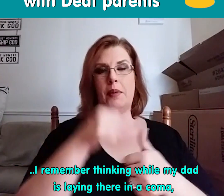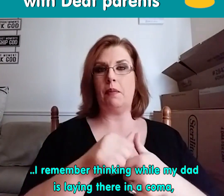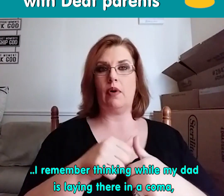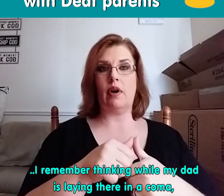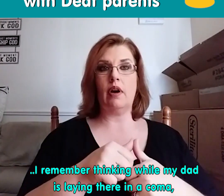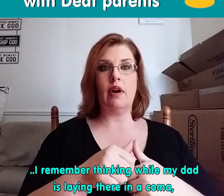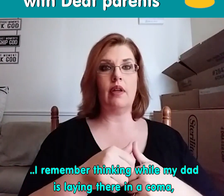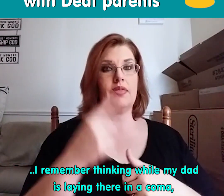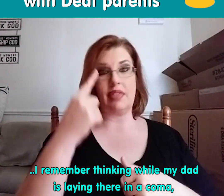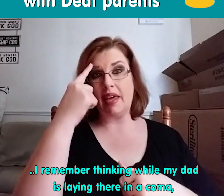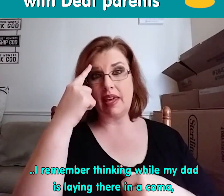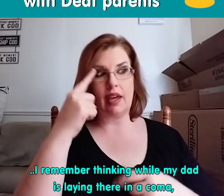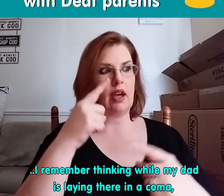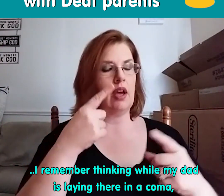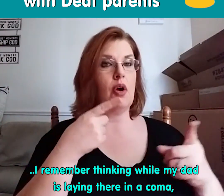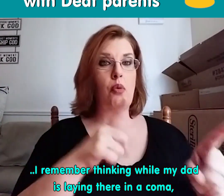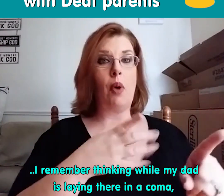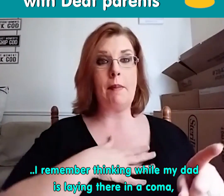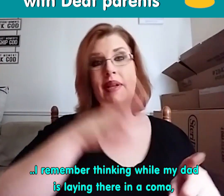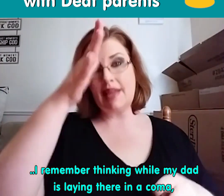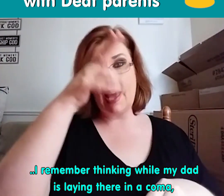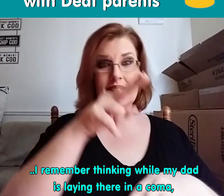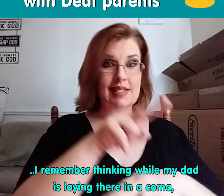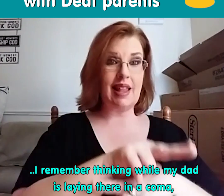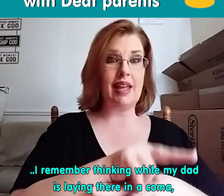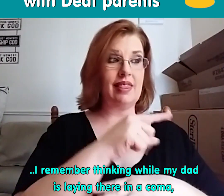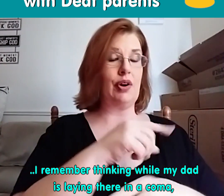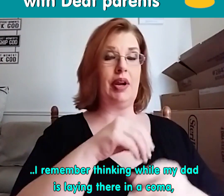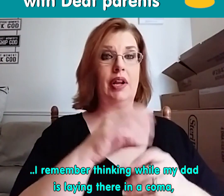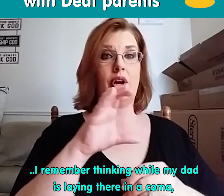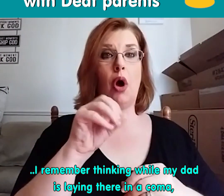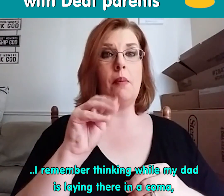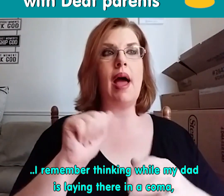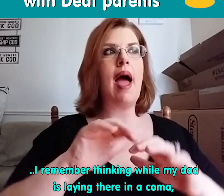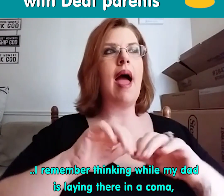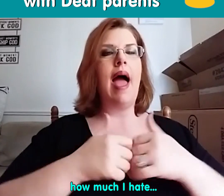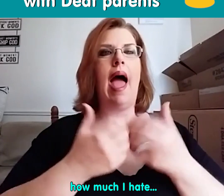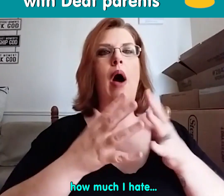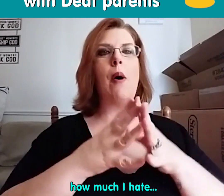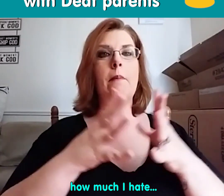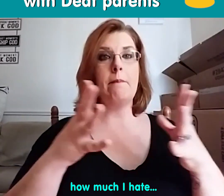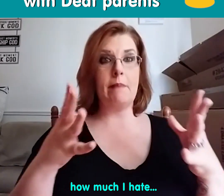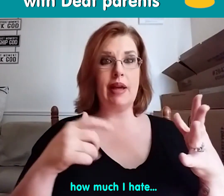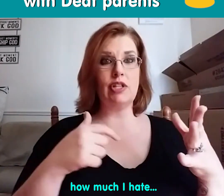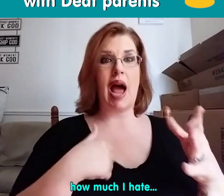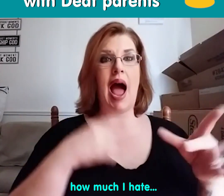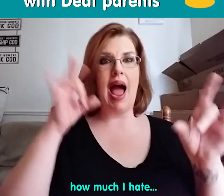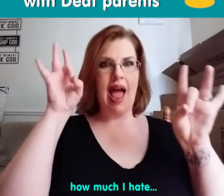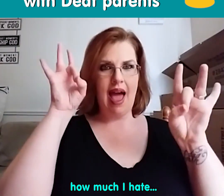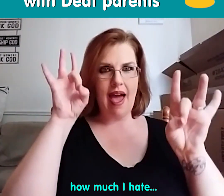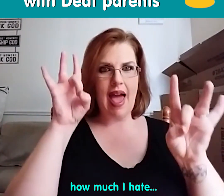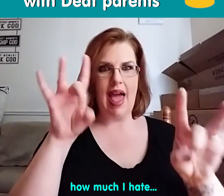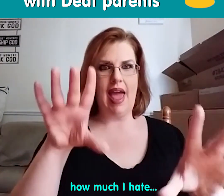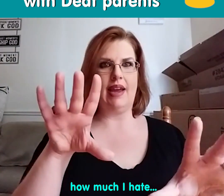was. They said, "Oh, no, he's in ICU." So what? So I went down to the 2nd floor, get off